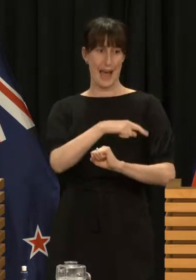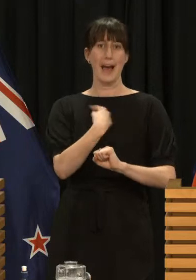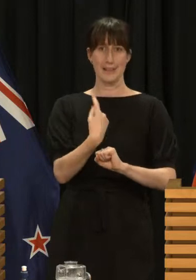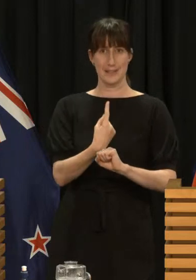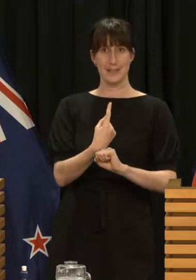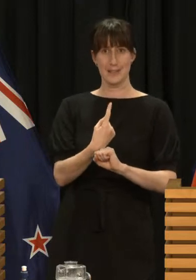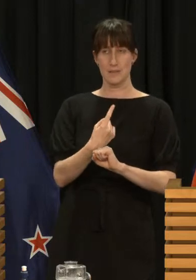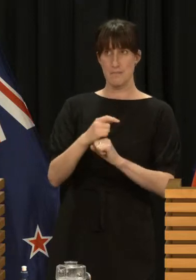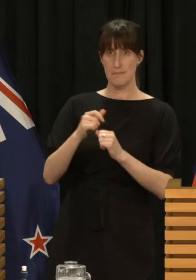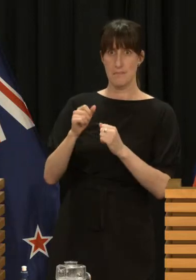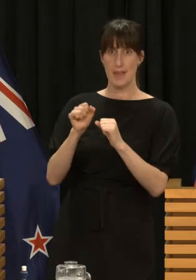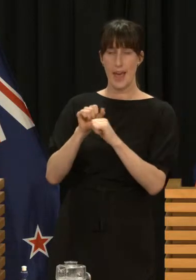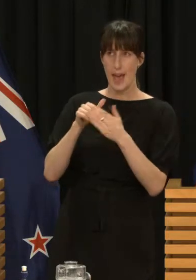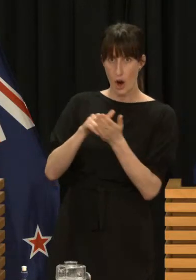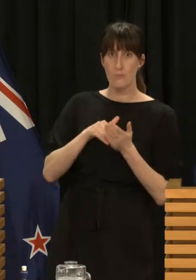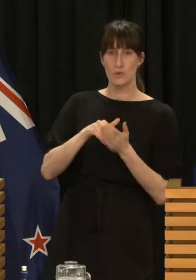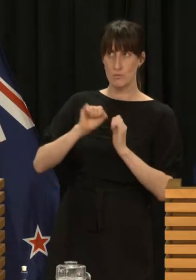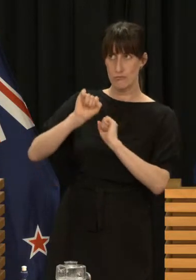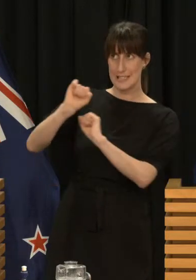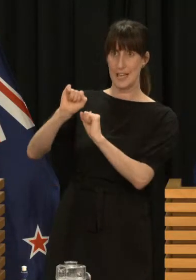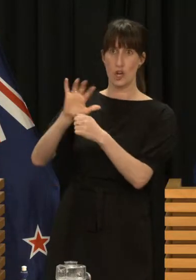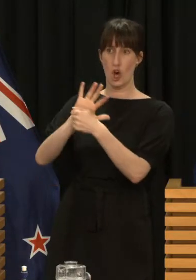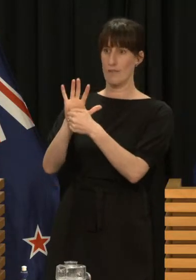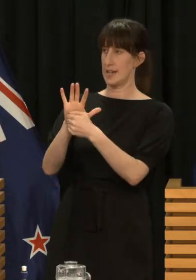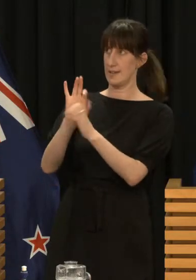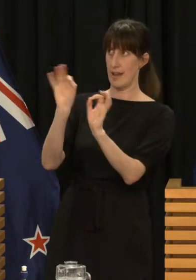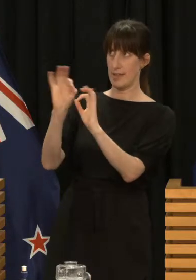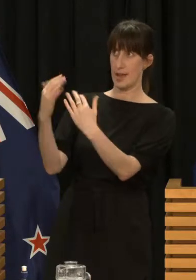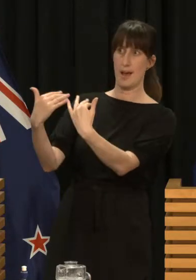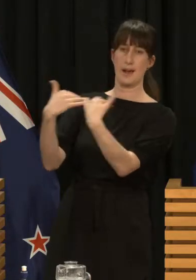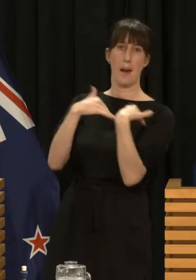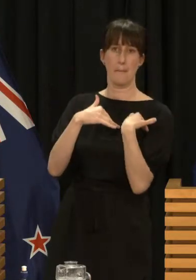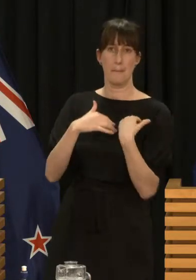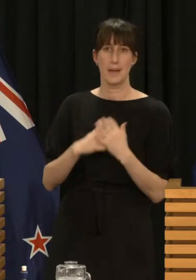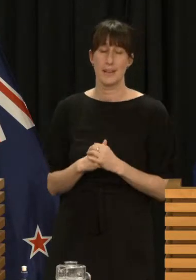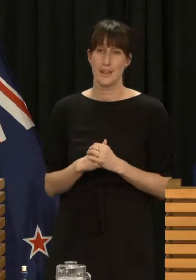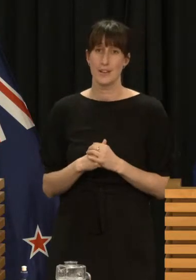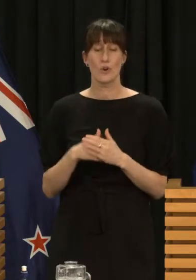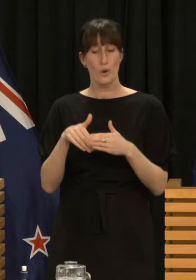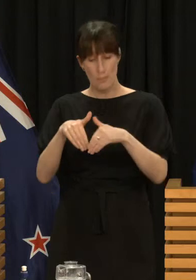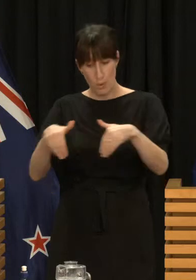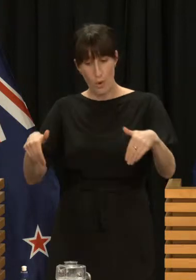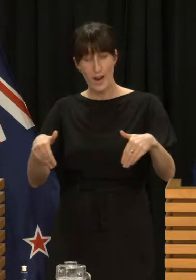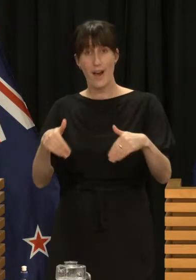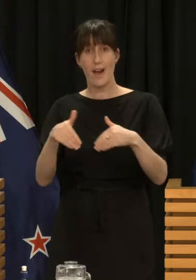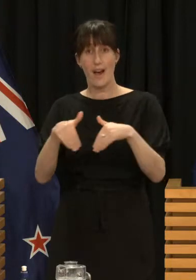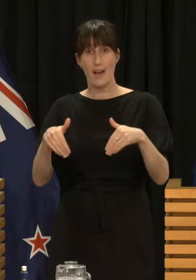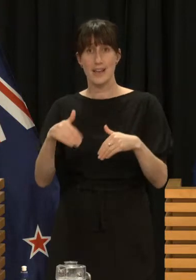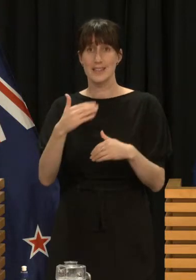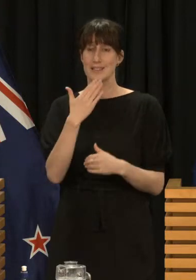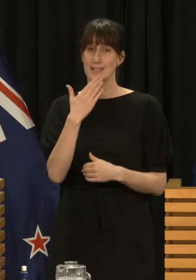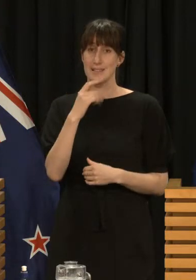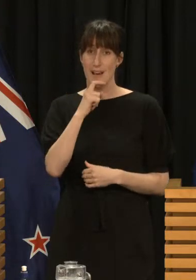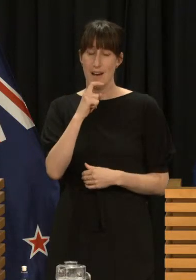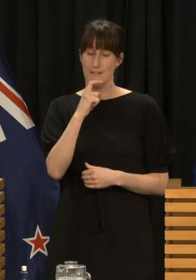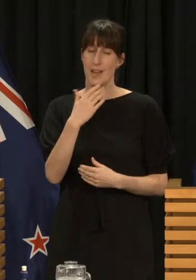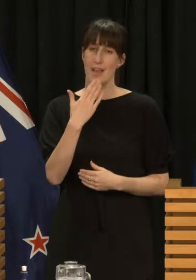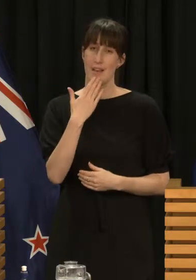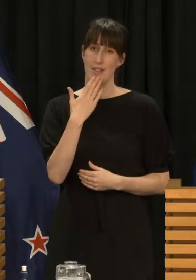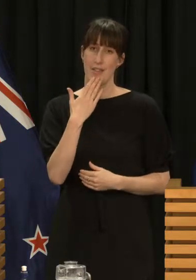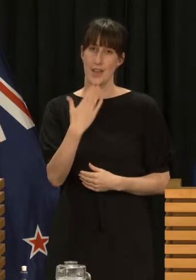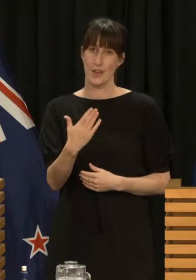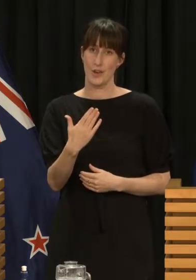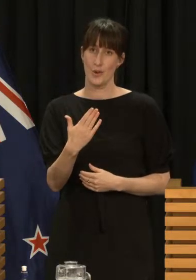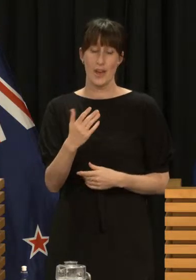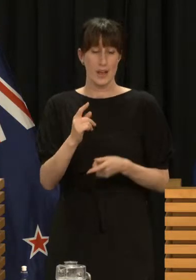So on behalf of all New Zealanders, thank you to our border workers. While they may not feel it all of the time, we